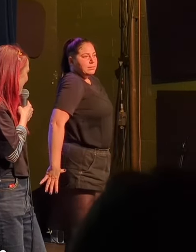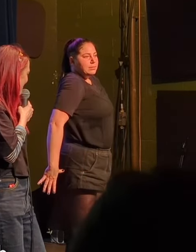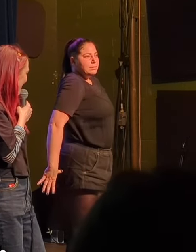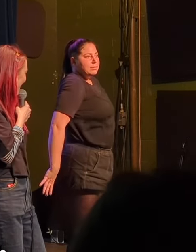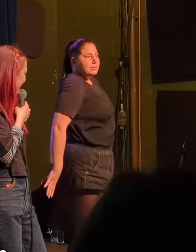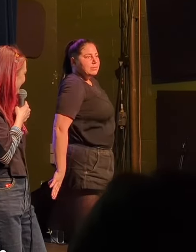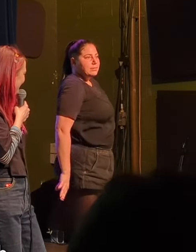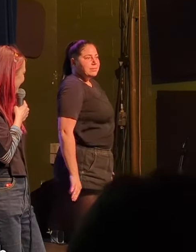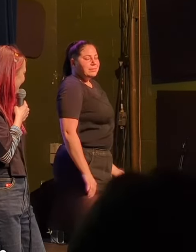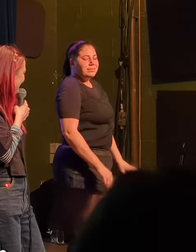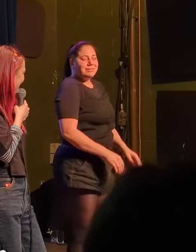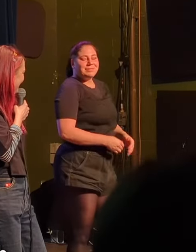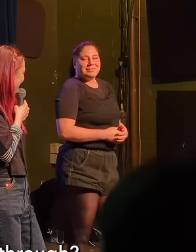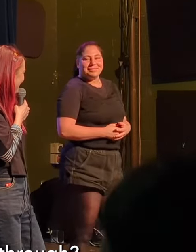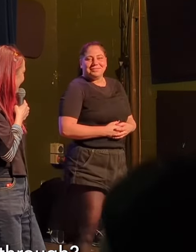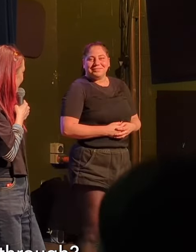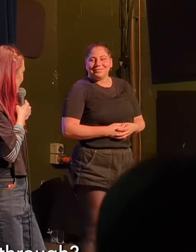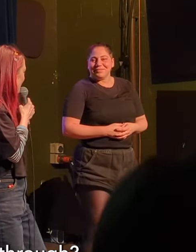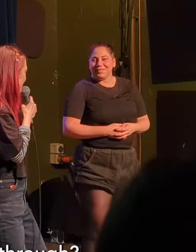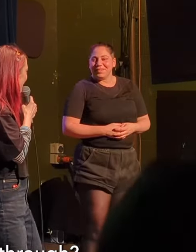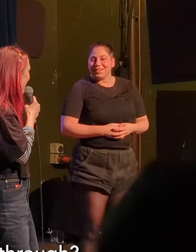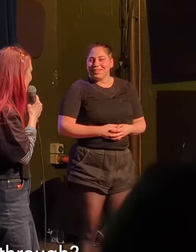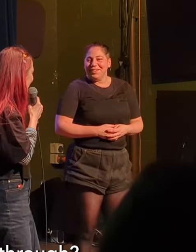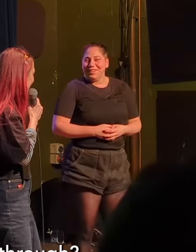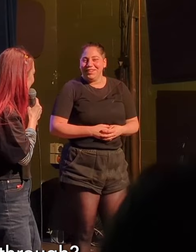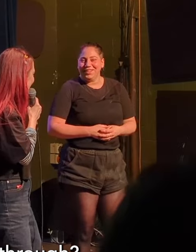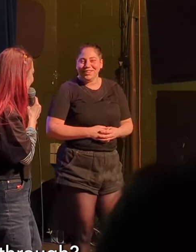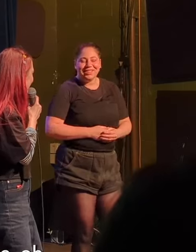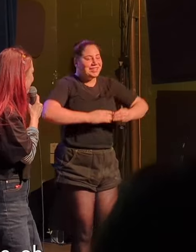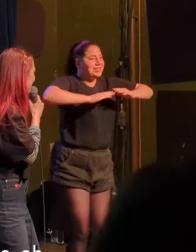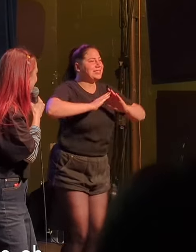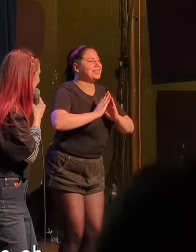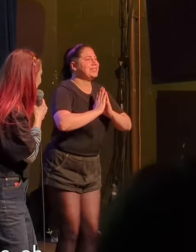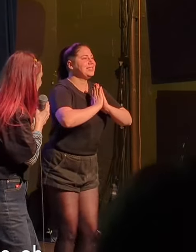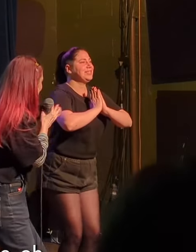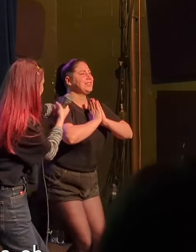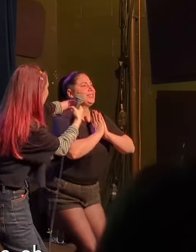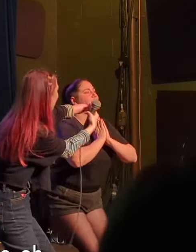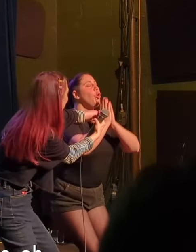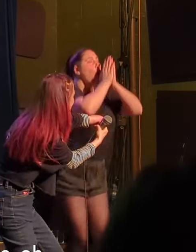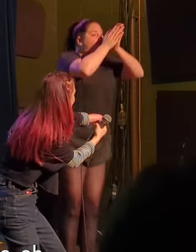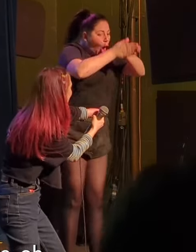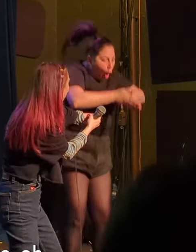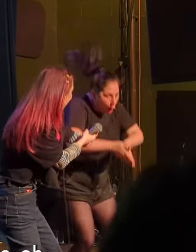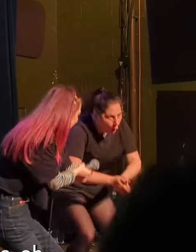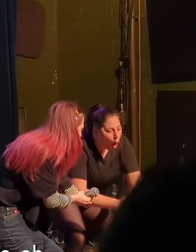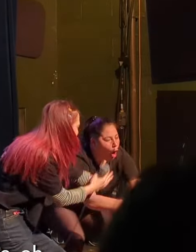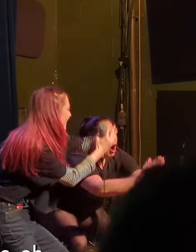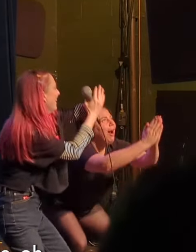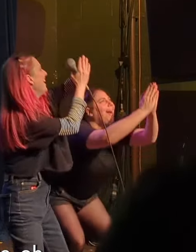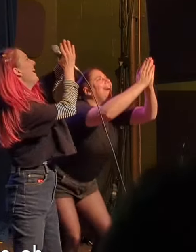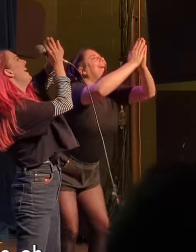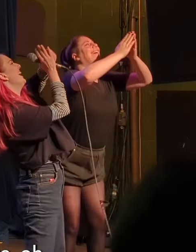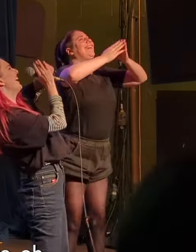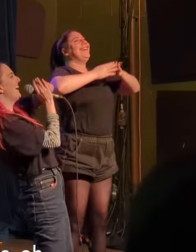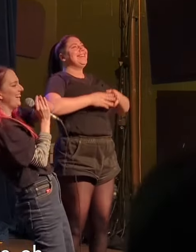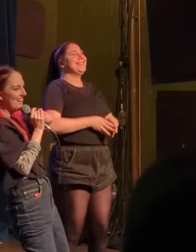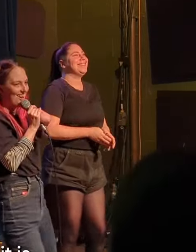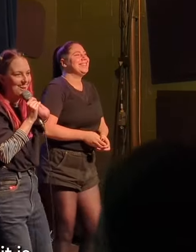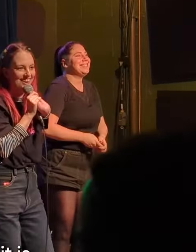It's too much. You gotta dive through. This is exactly what it's like.